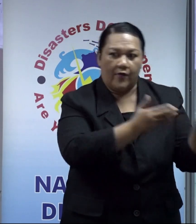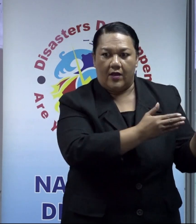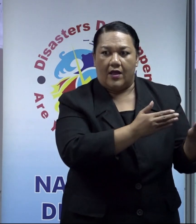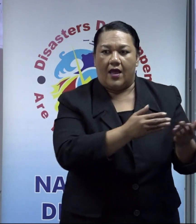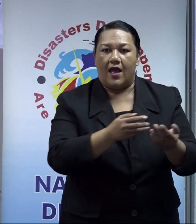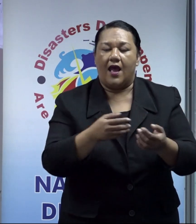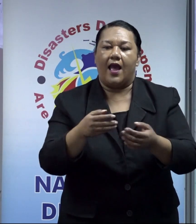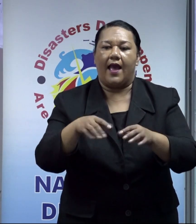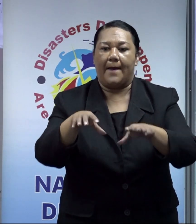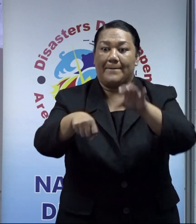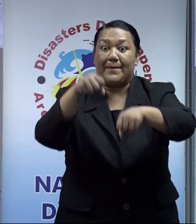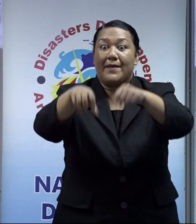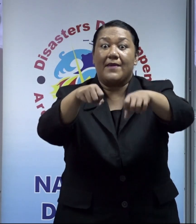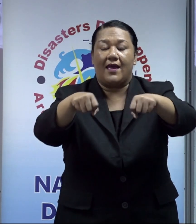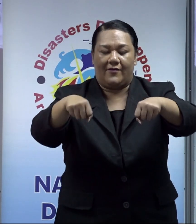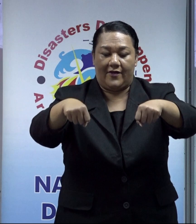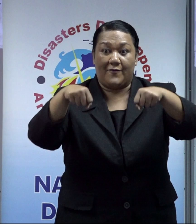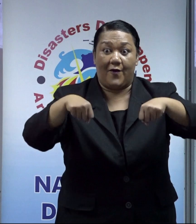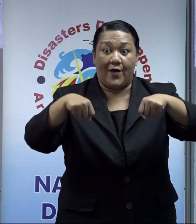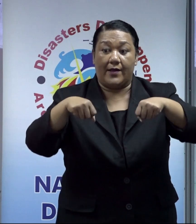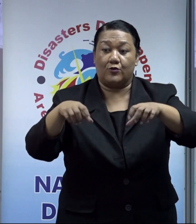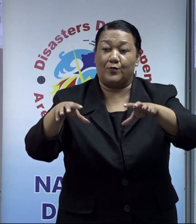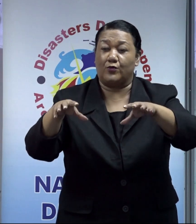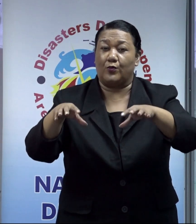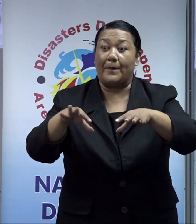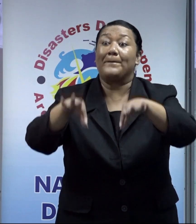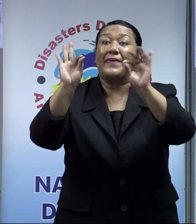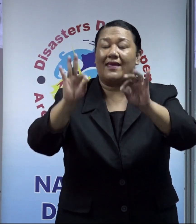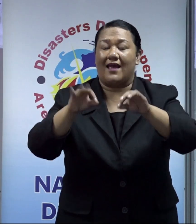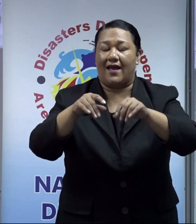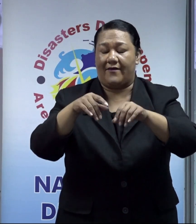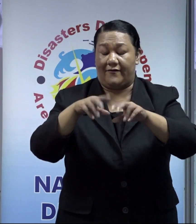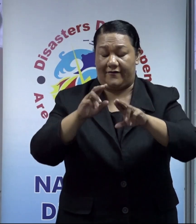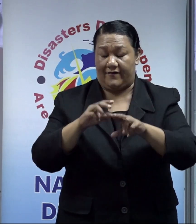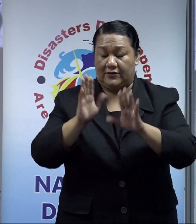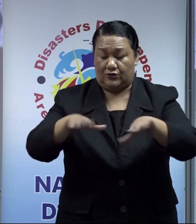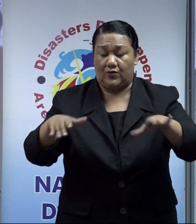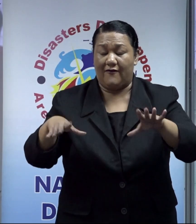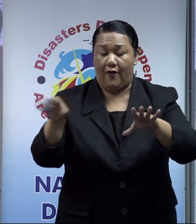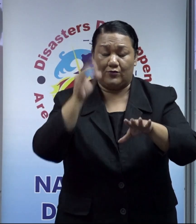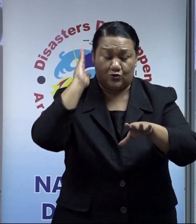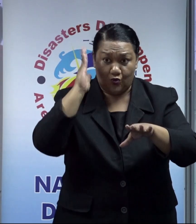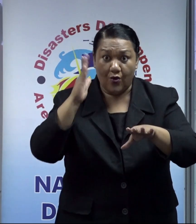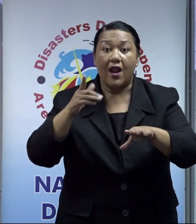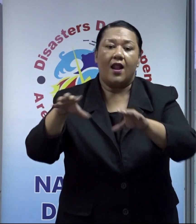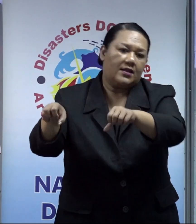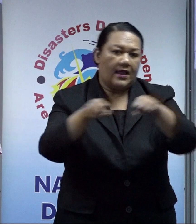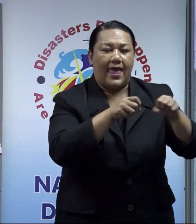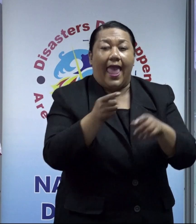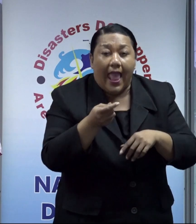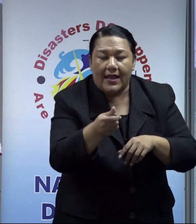rivers that are now bursting its bank. For our maritime members of our maritime